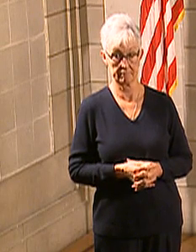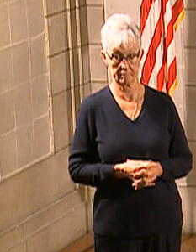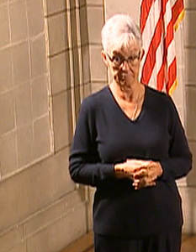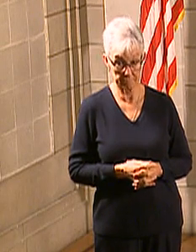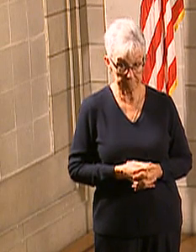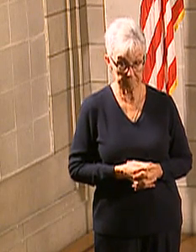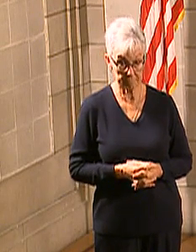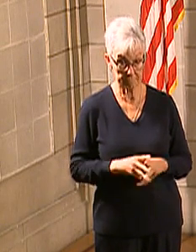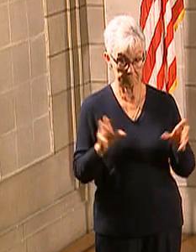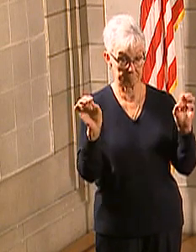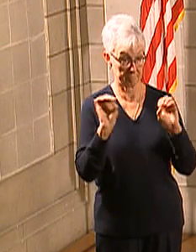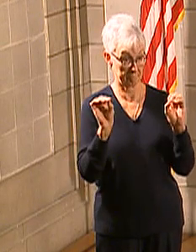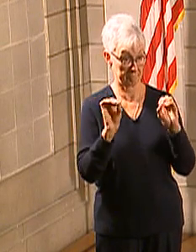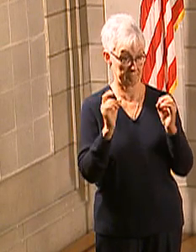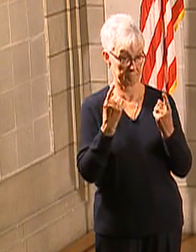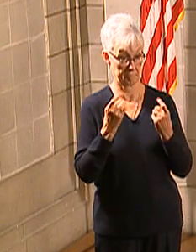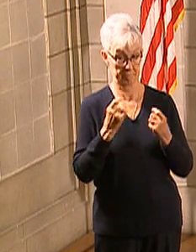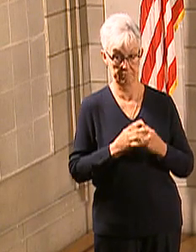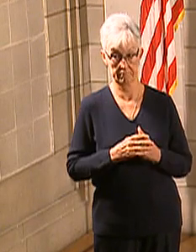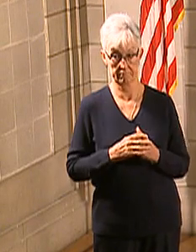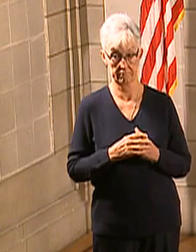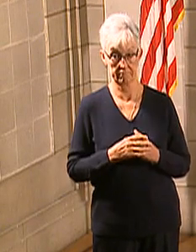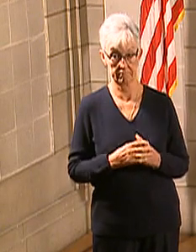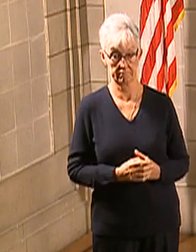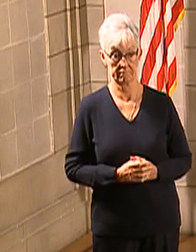Other questions?